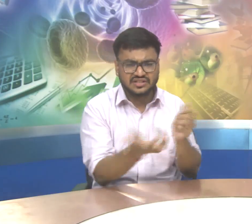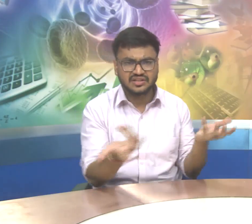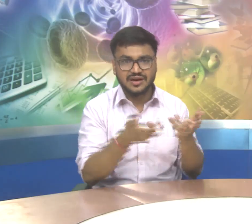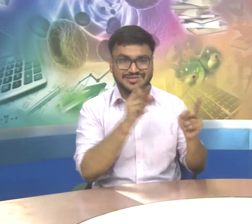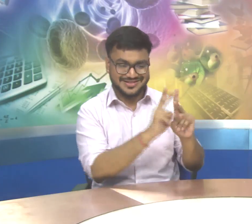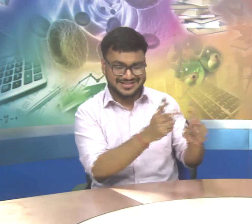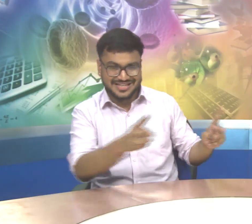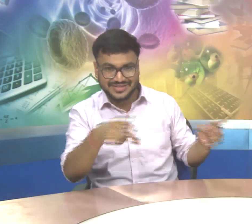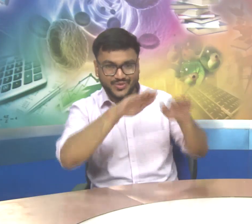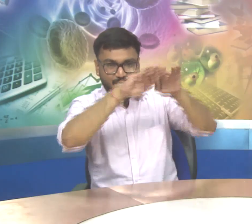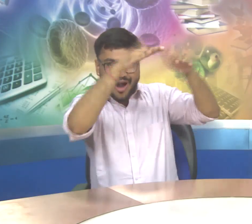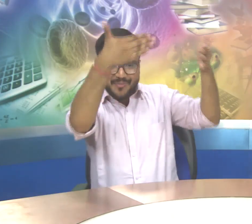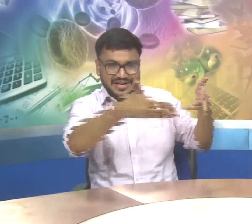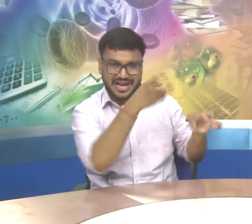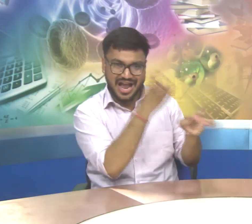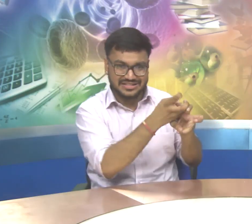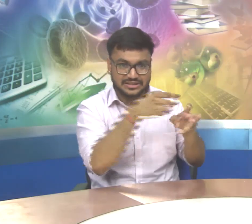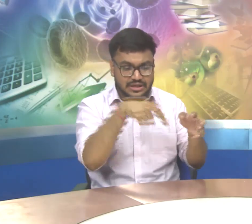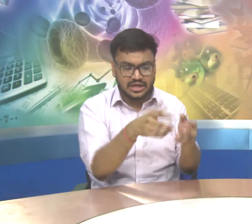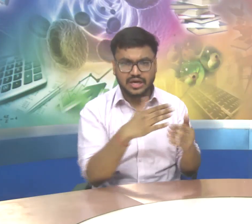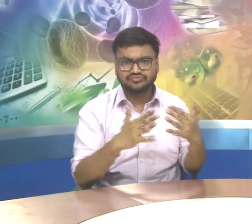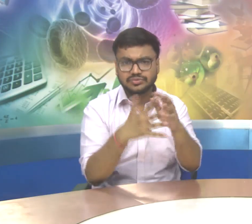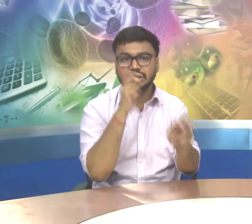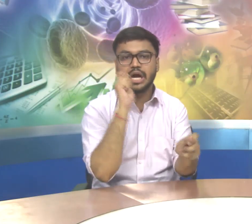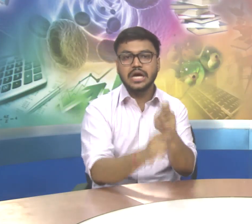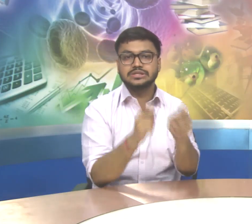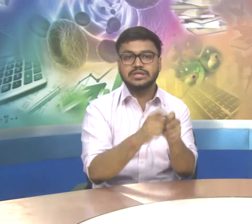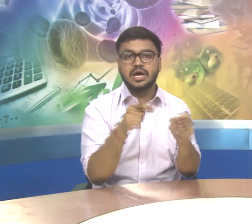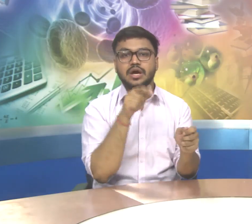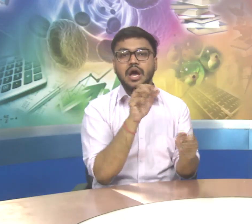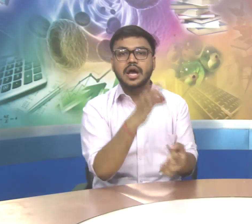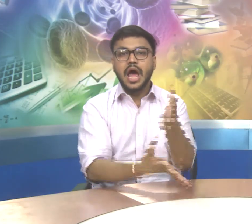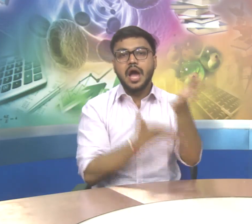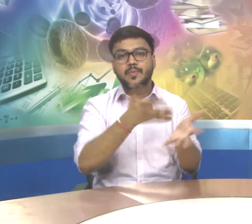The main source of energy is the sun.